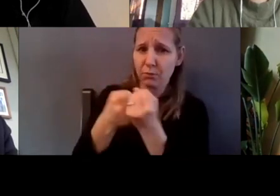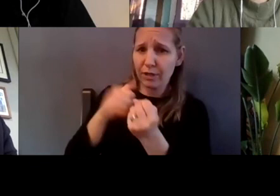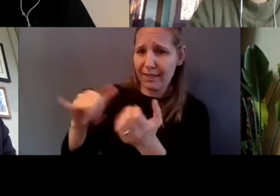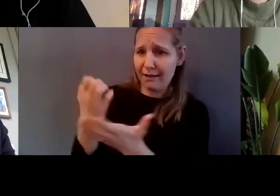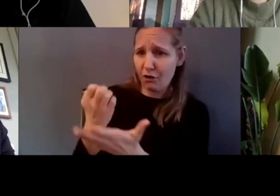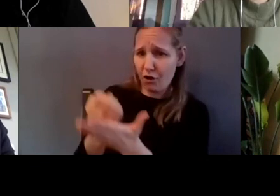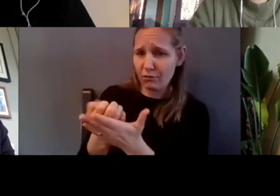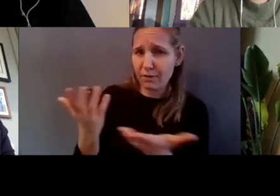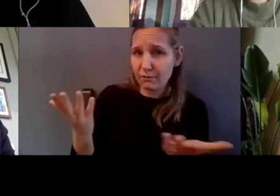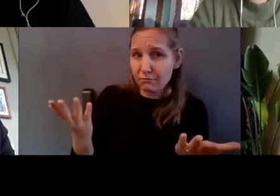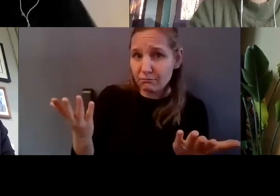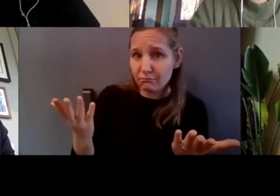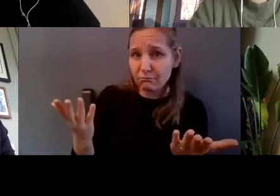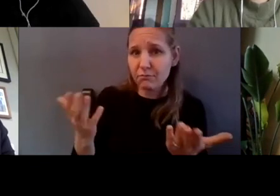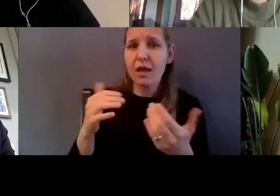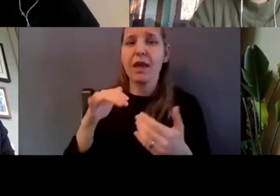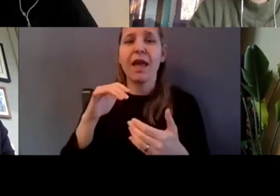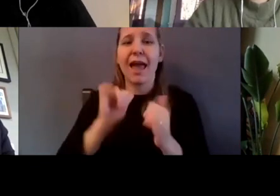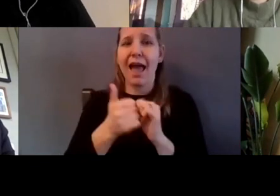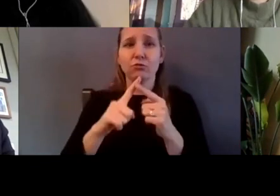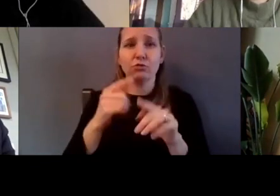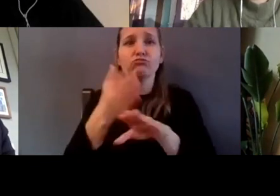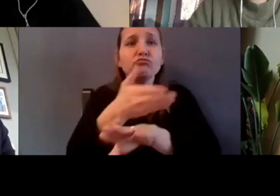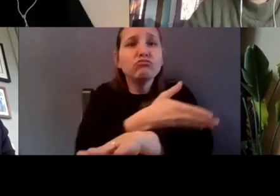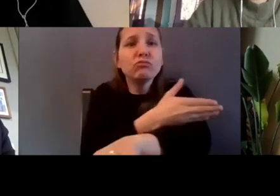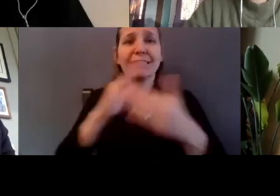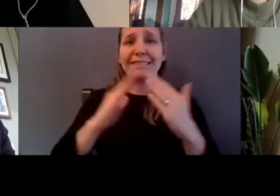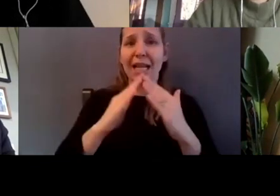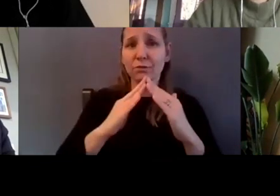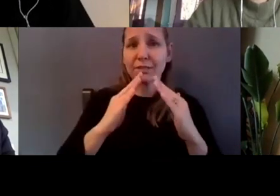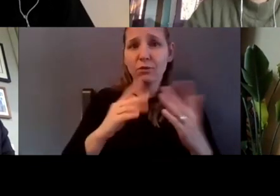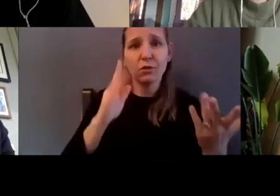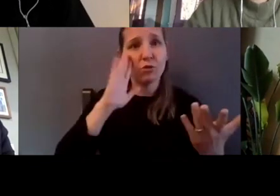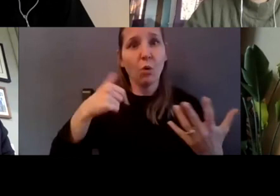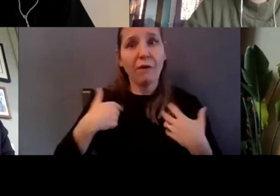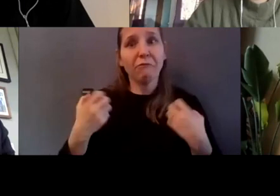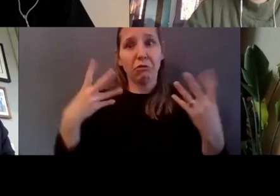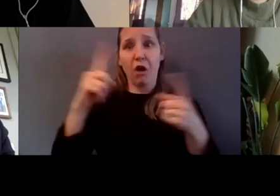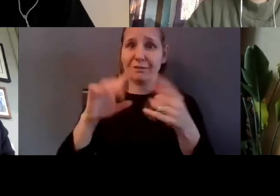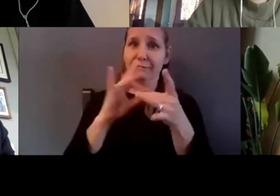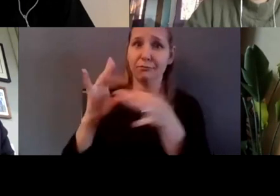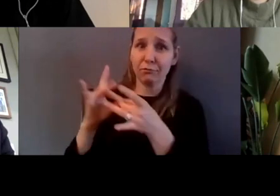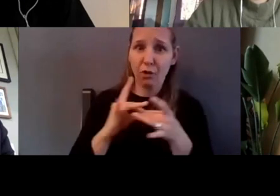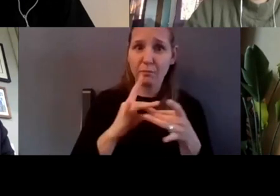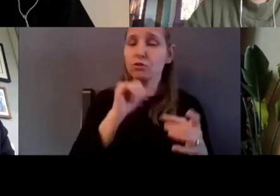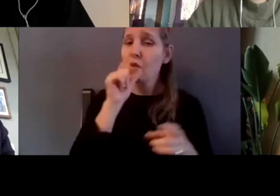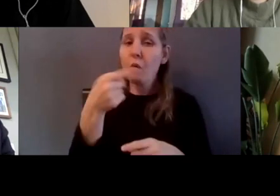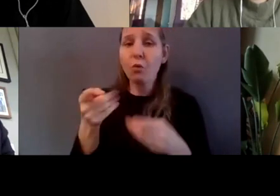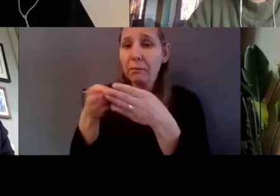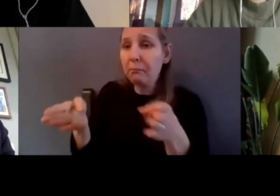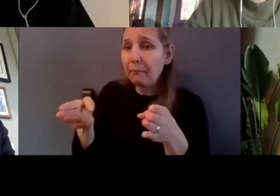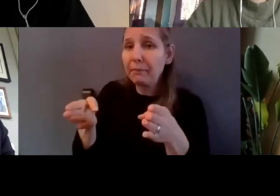is the shape of revitalizing the downtown? We have a lot to say about that, not only through the public realm exercise